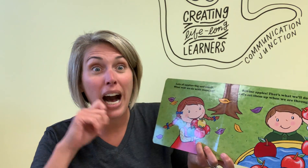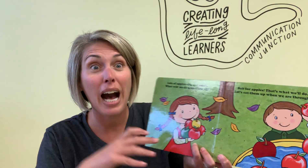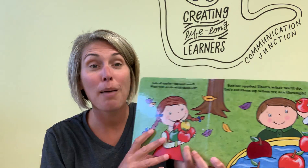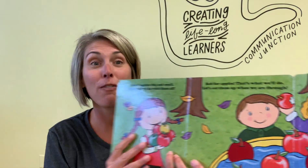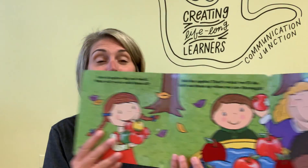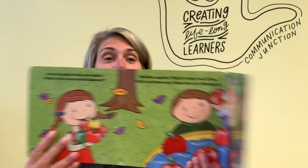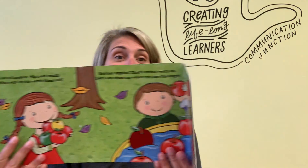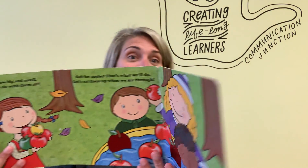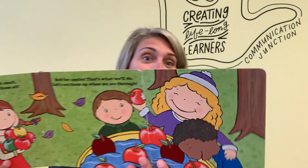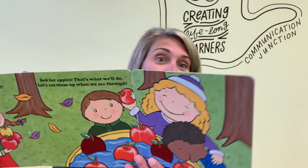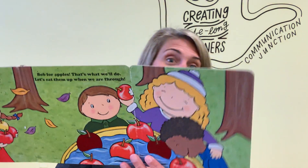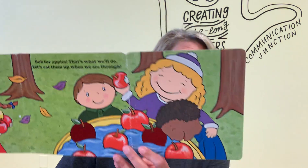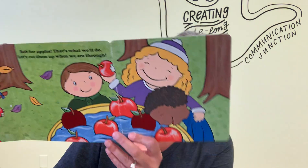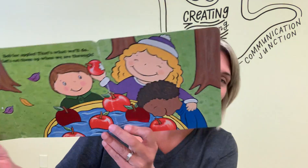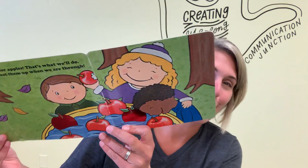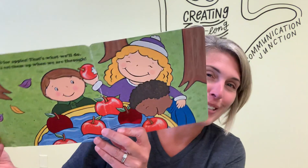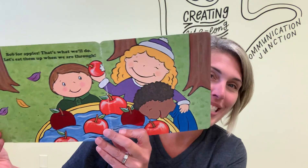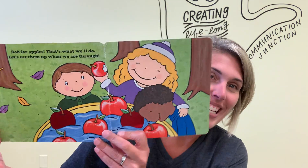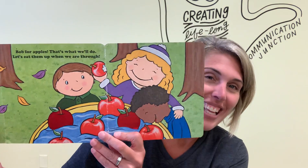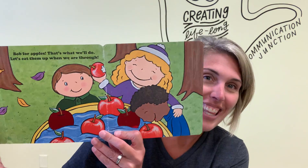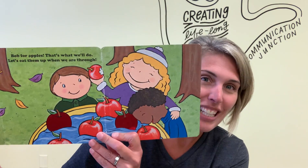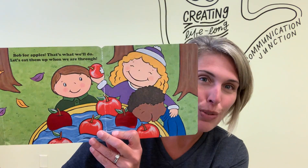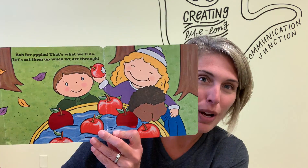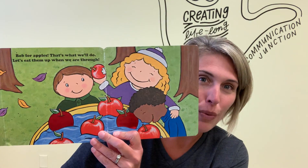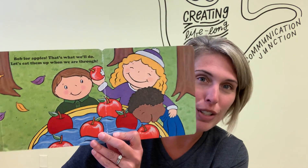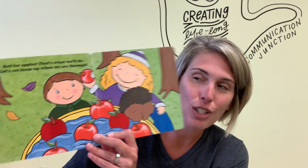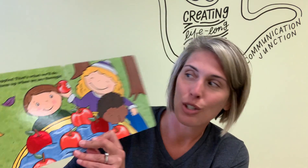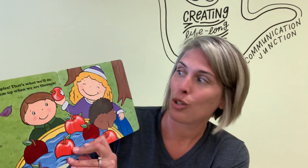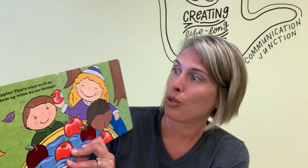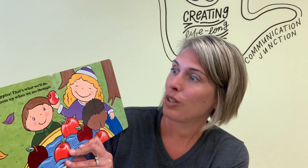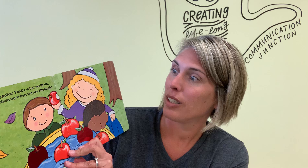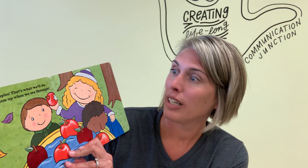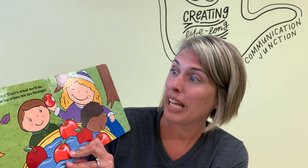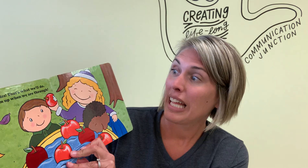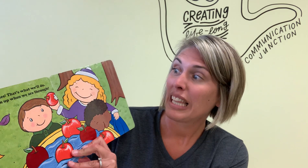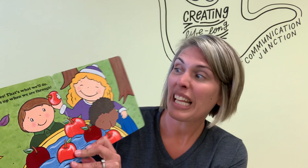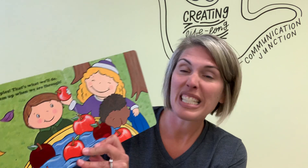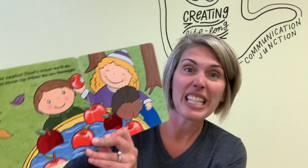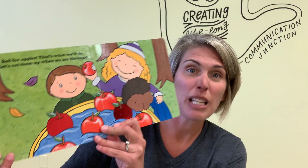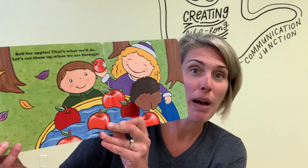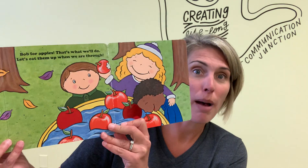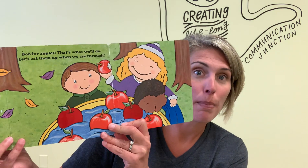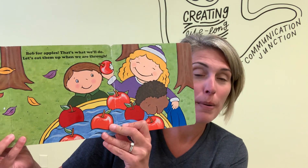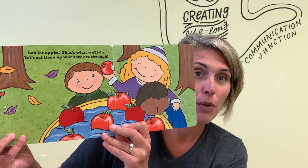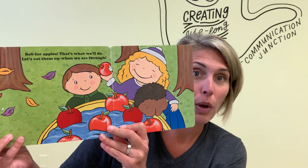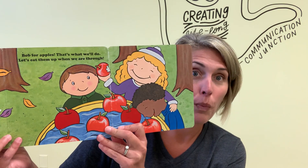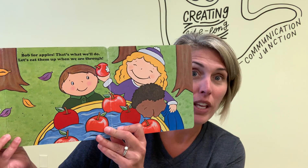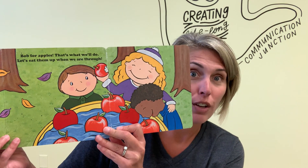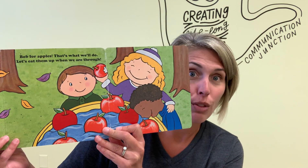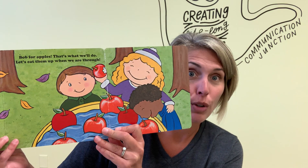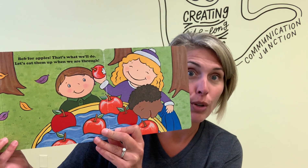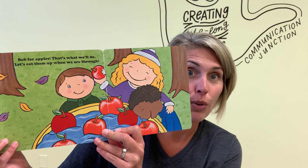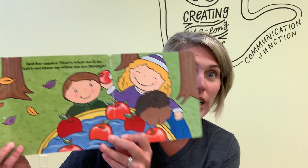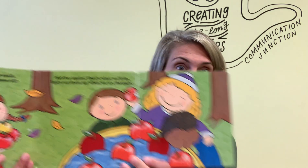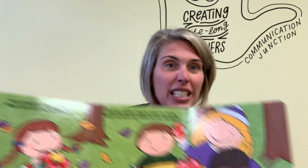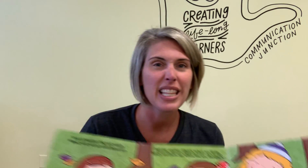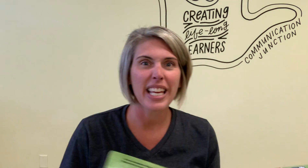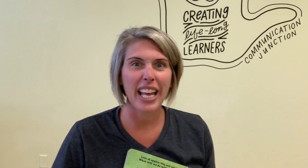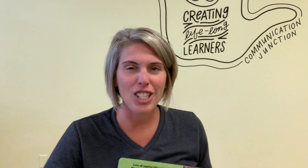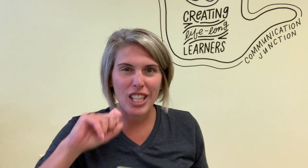Bob for apples. That's what we'll do. Let's eat them up when we are through. Did they catch the